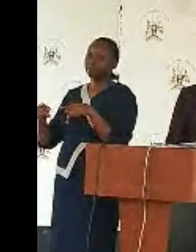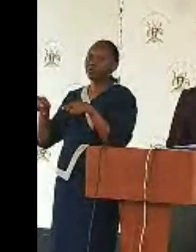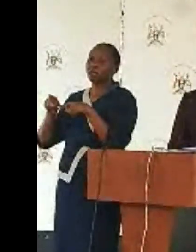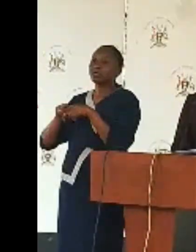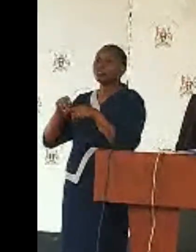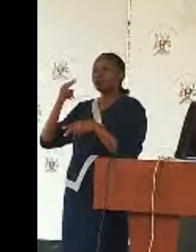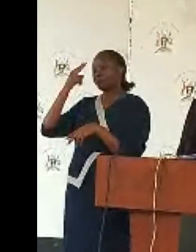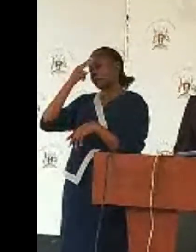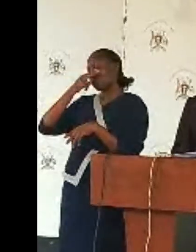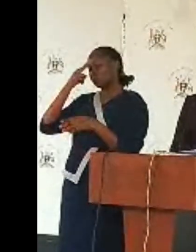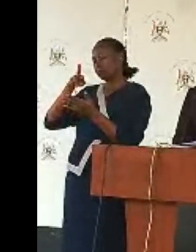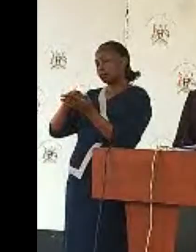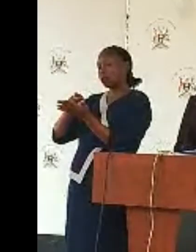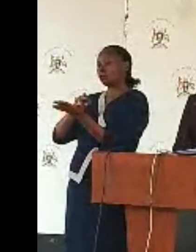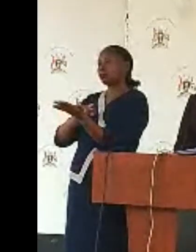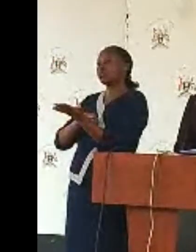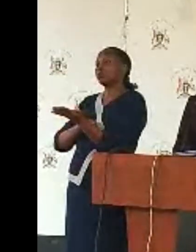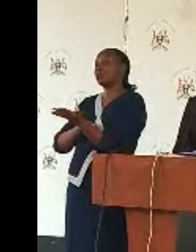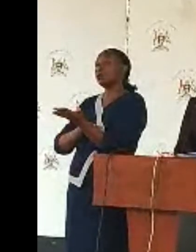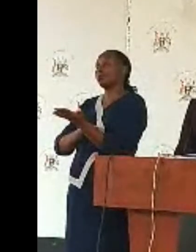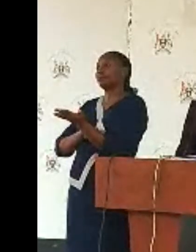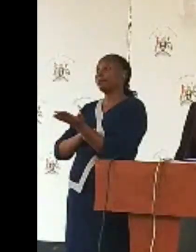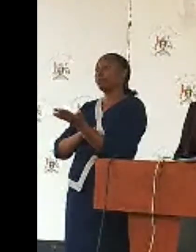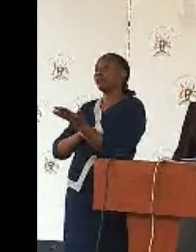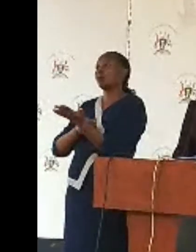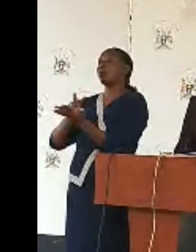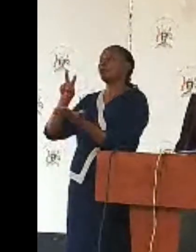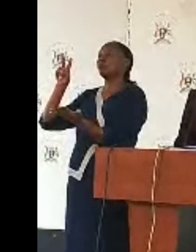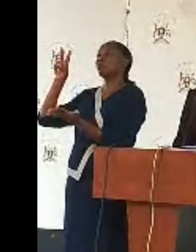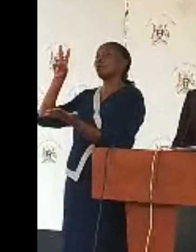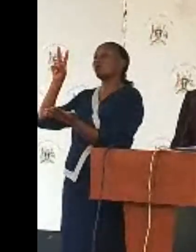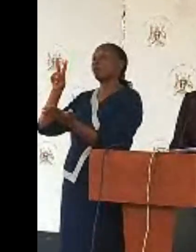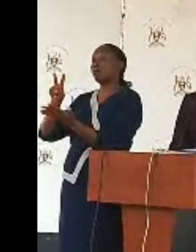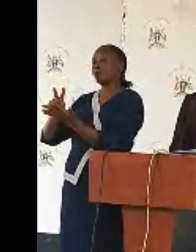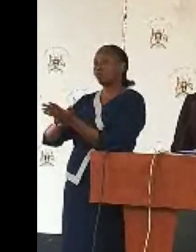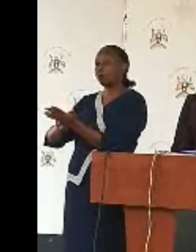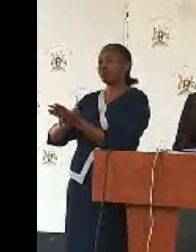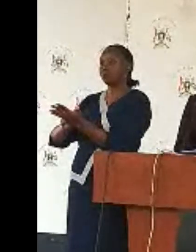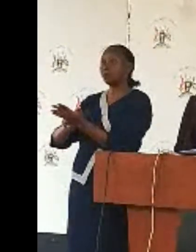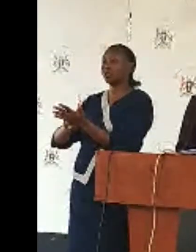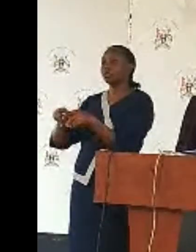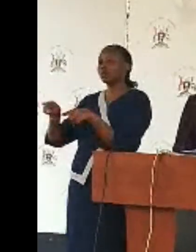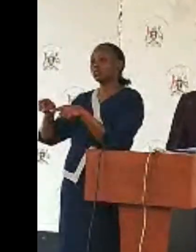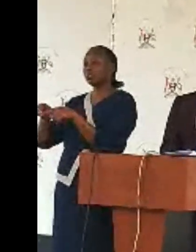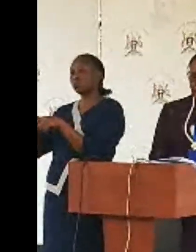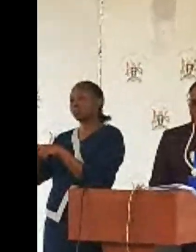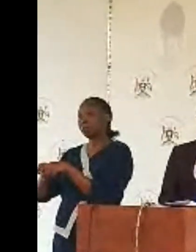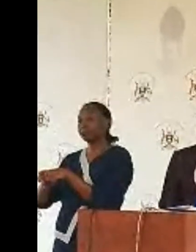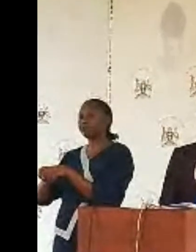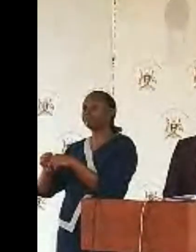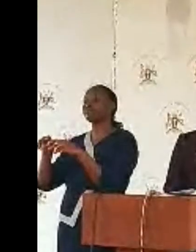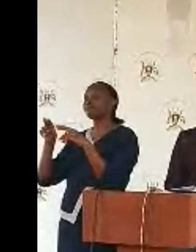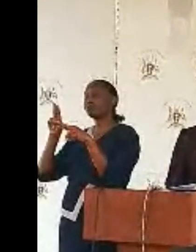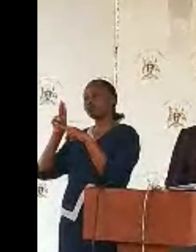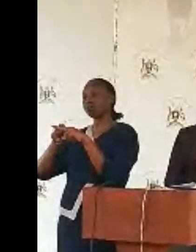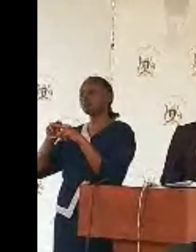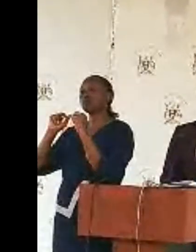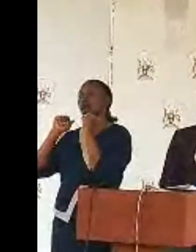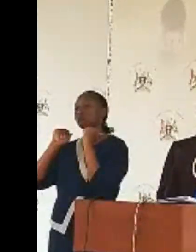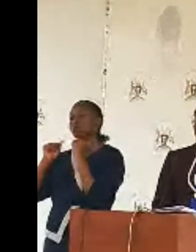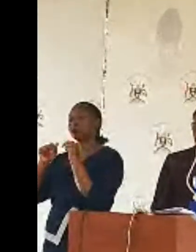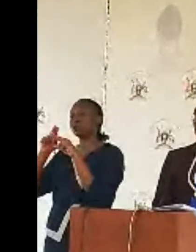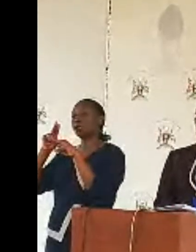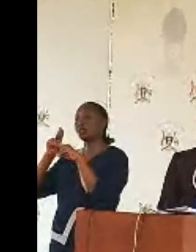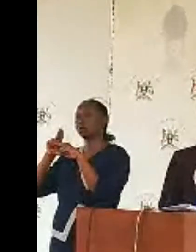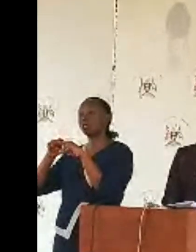Abayizi olwekyo abaneewandiisa abatuukiriza ekisaanyizo ekyo ate era be bayizi abakola grade